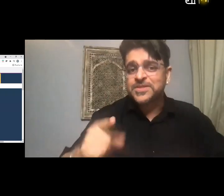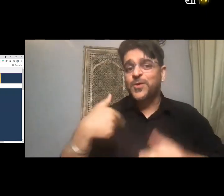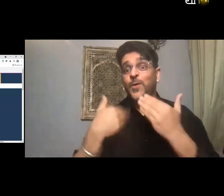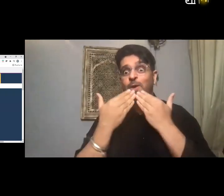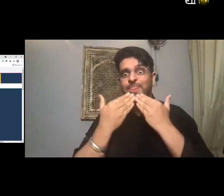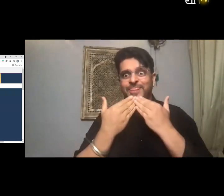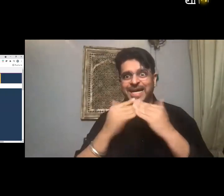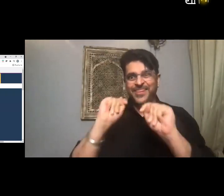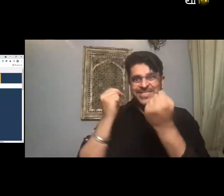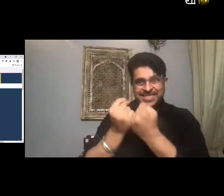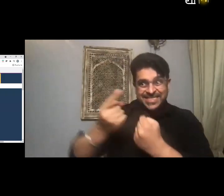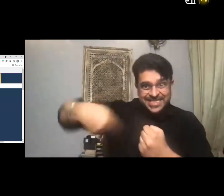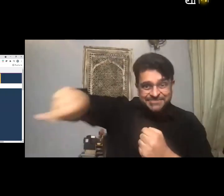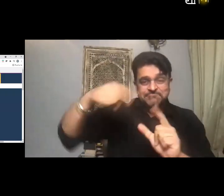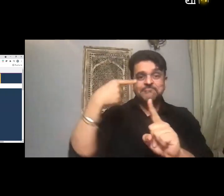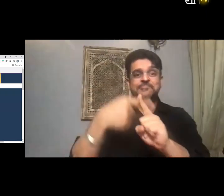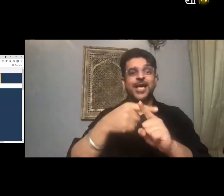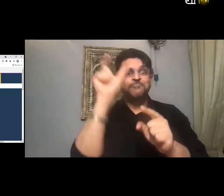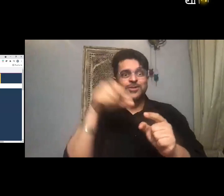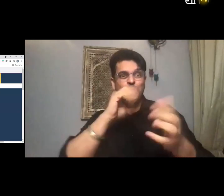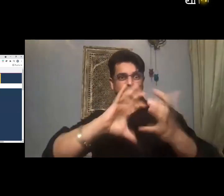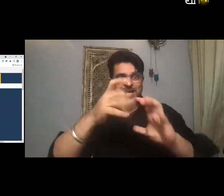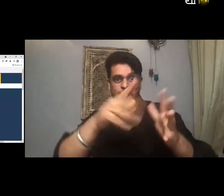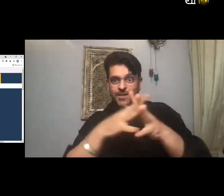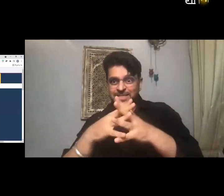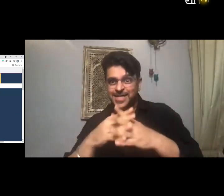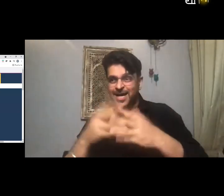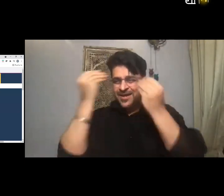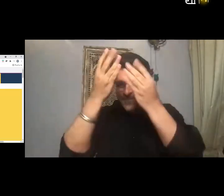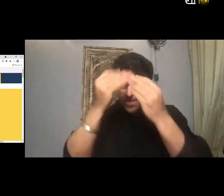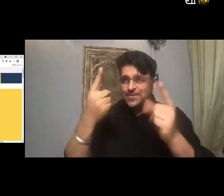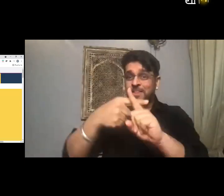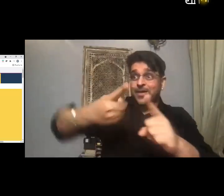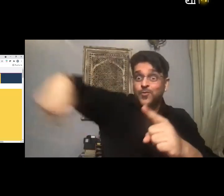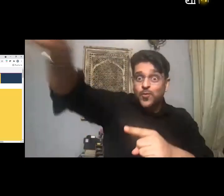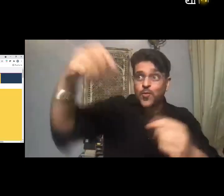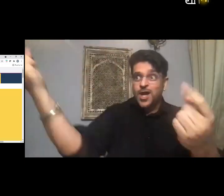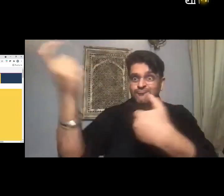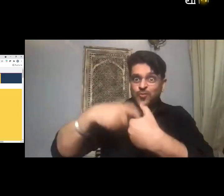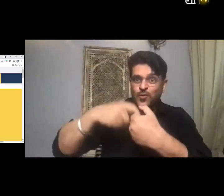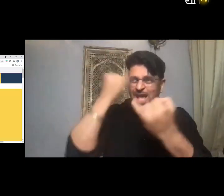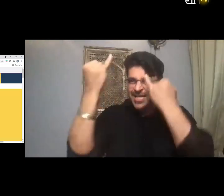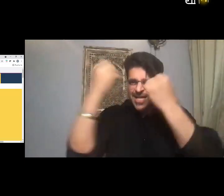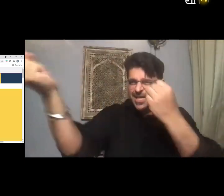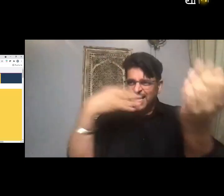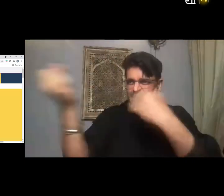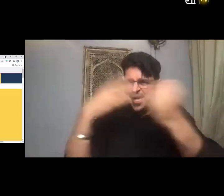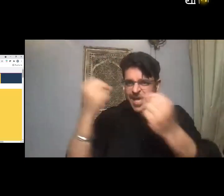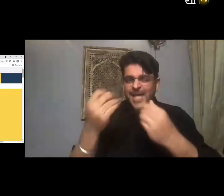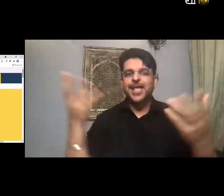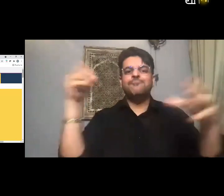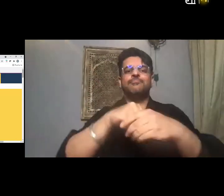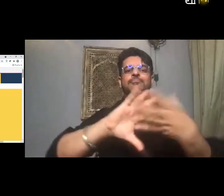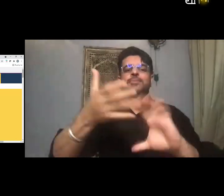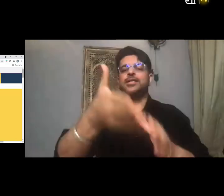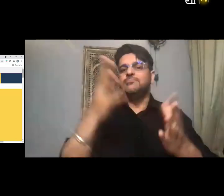here. So thank you. Thanks to the team, thanks to the people, the web people who have made this wonderful website, and people